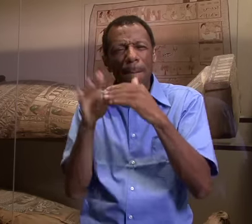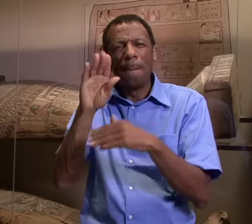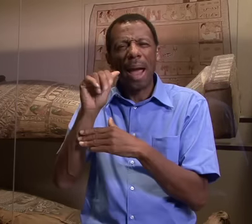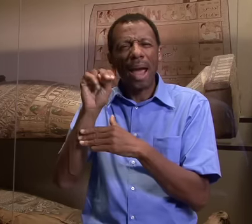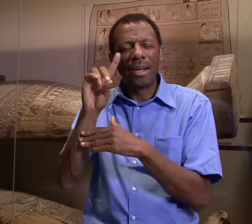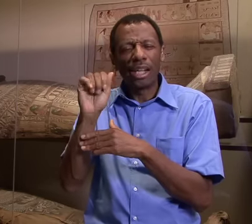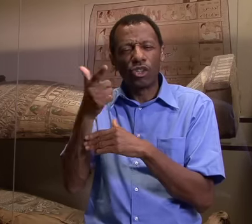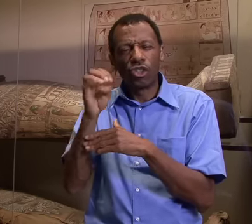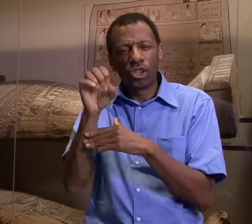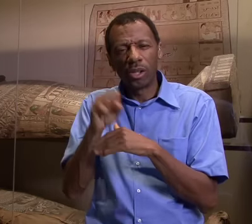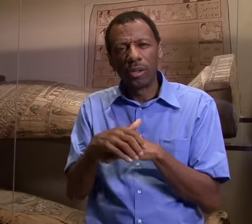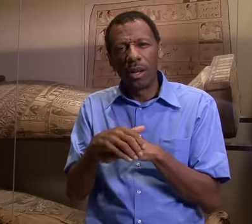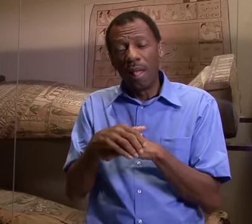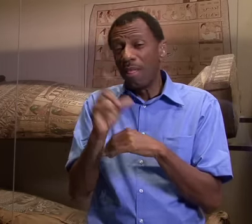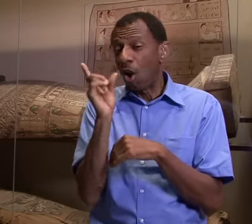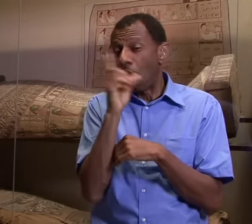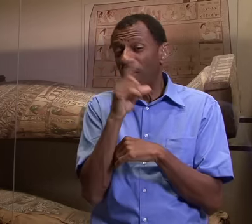and then wrapped in linen bandages.